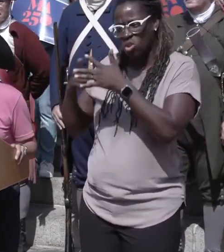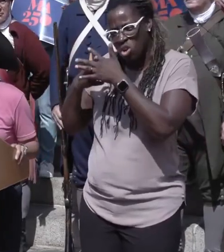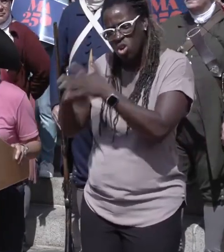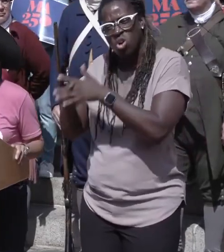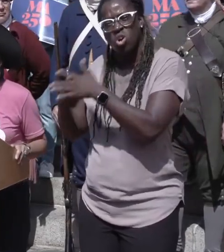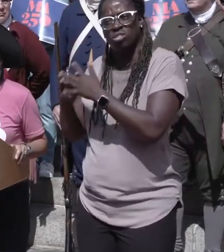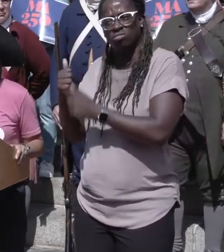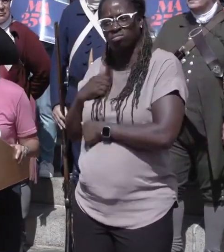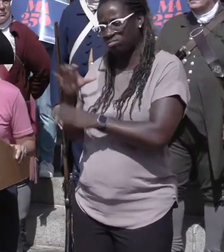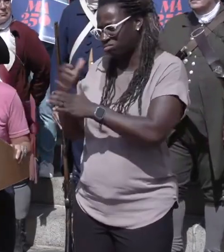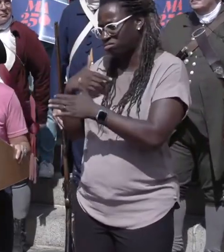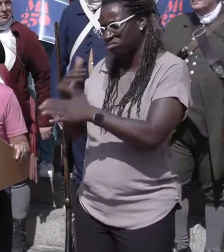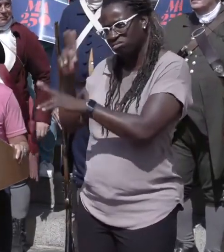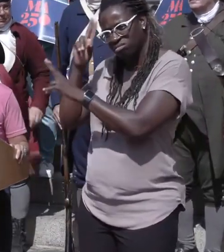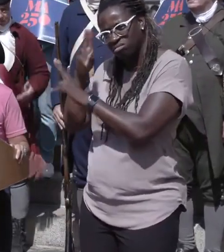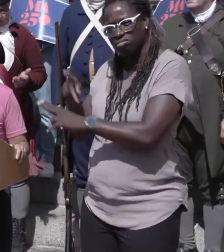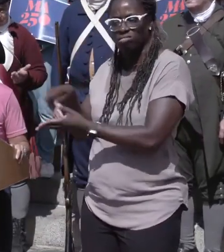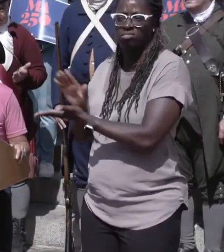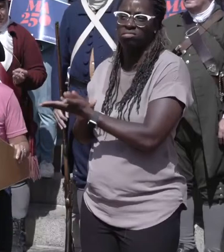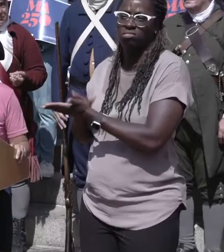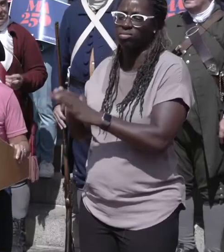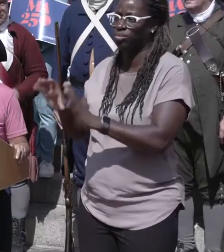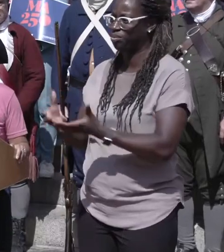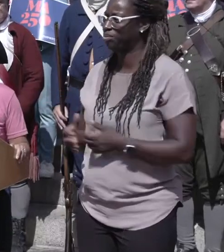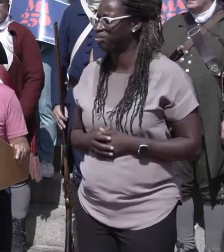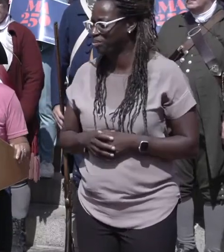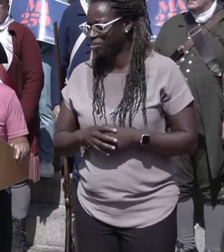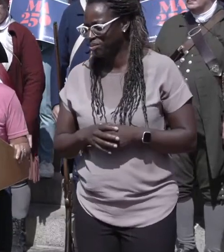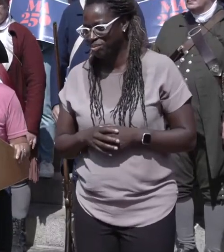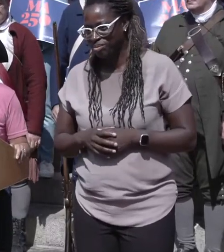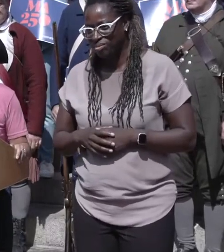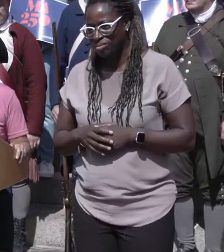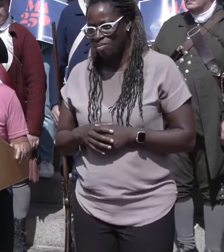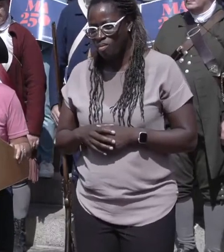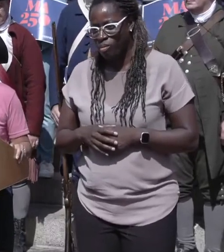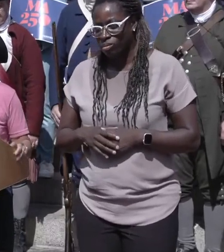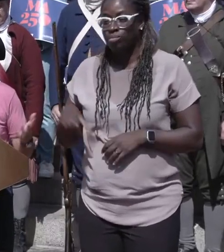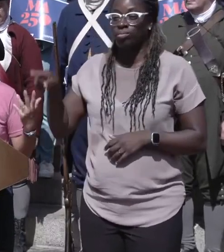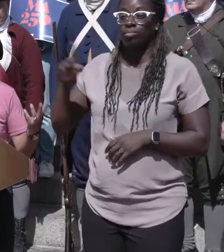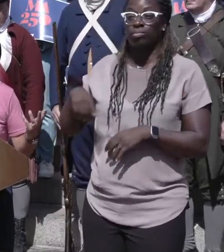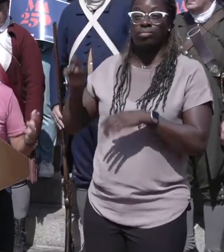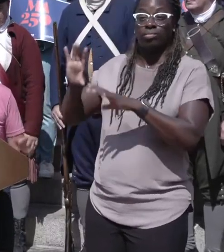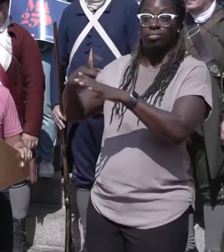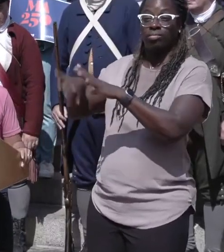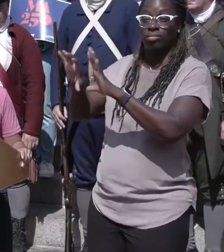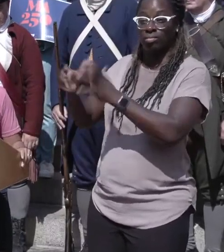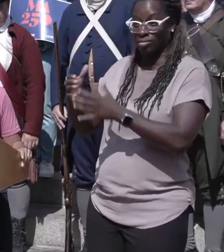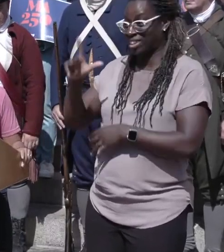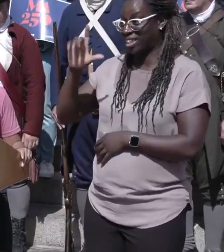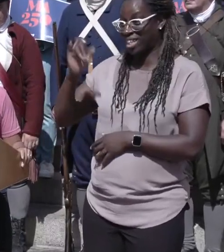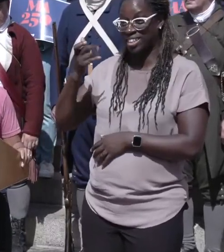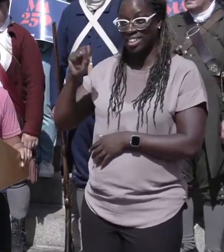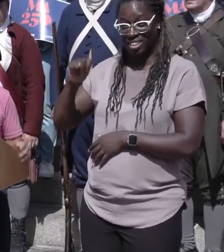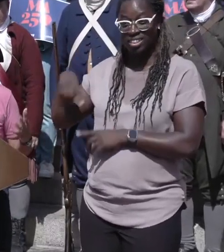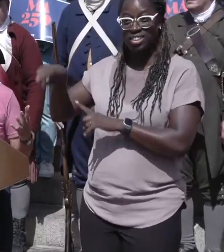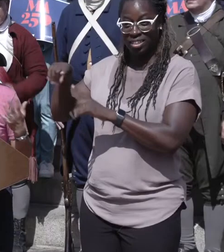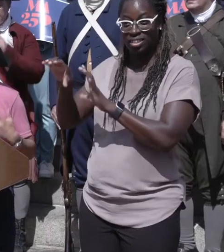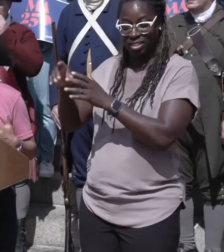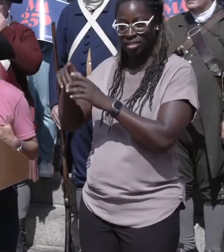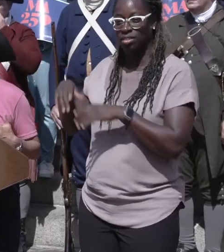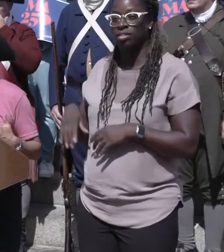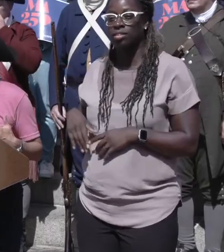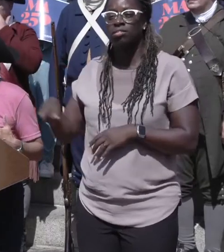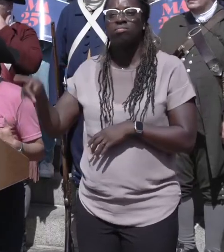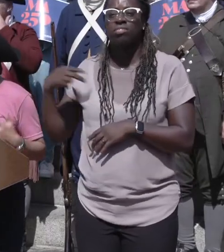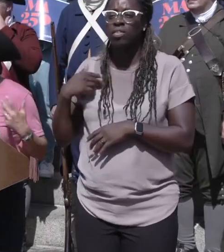that team. So just like that team on Lexington Green, We are now here in 2024, and we've